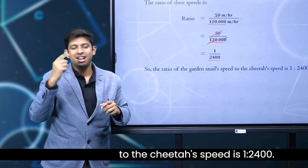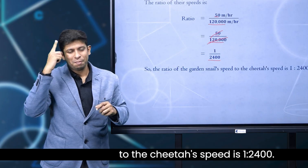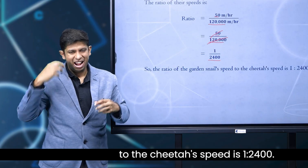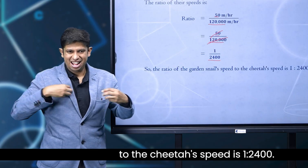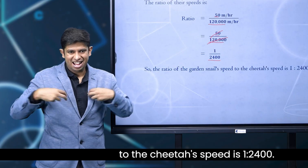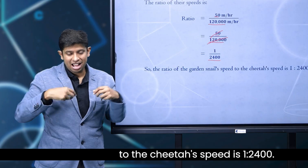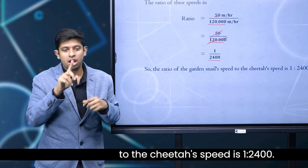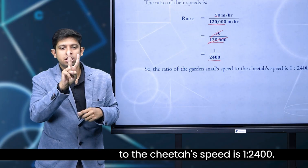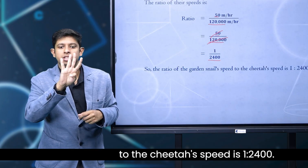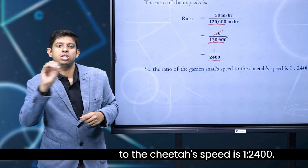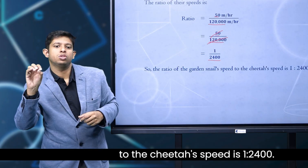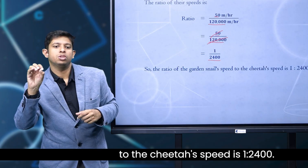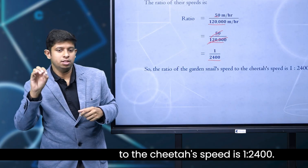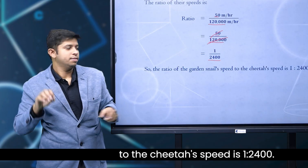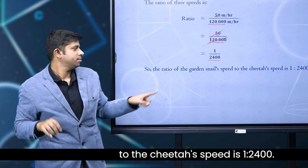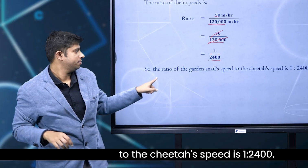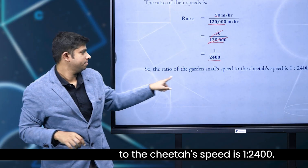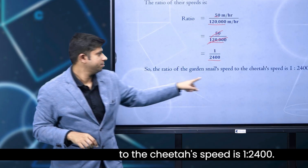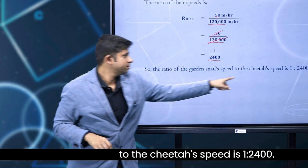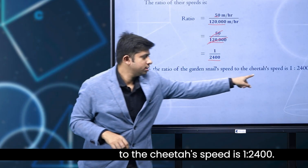is 1:2,400.